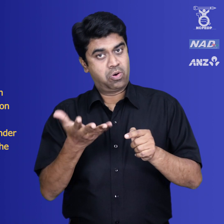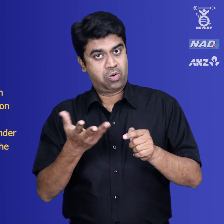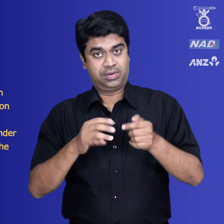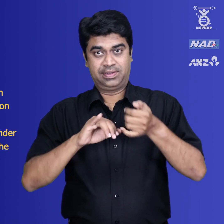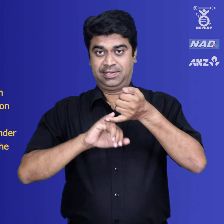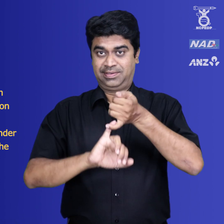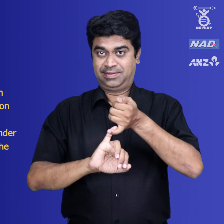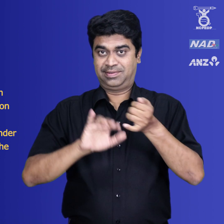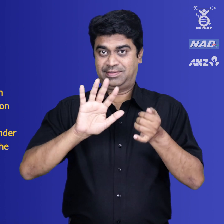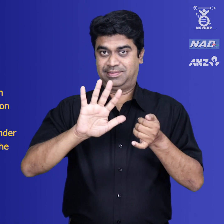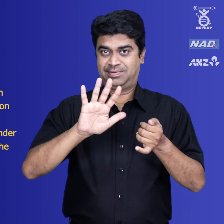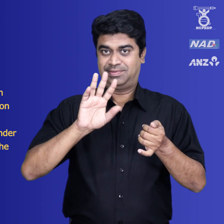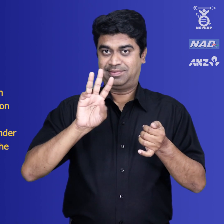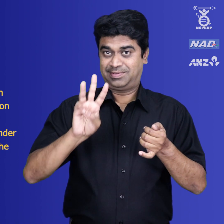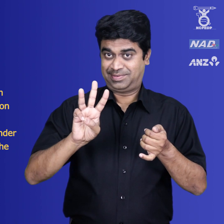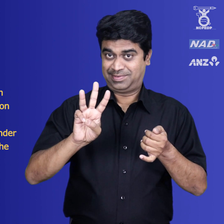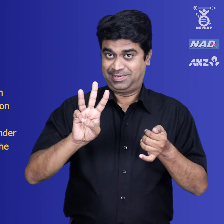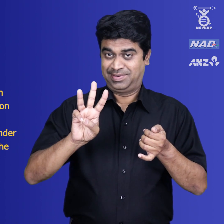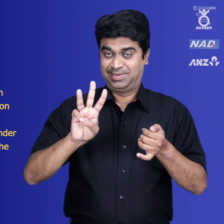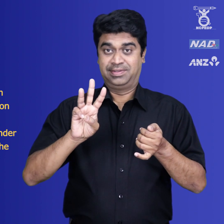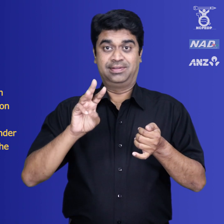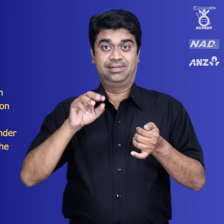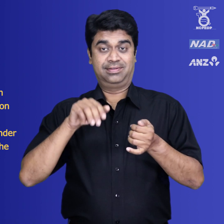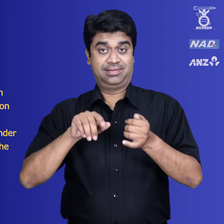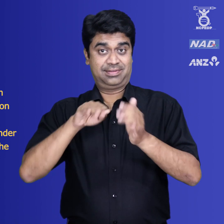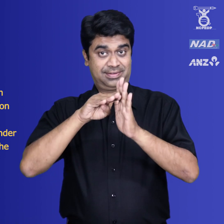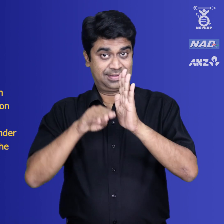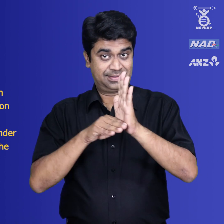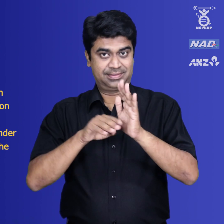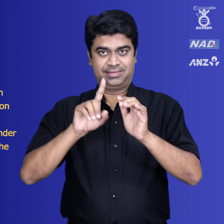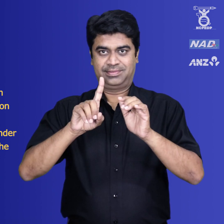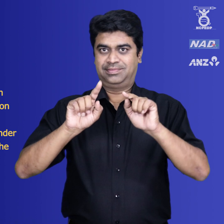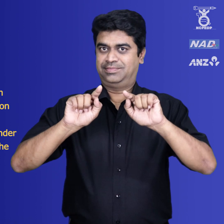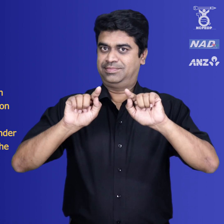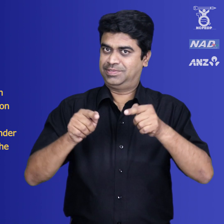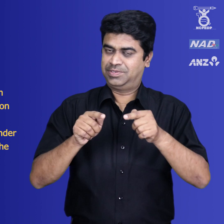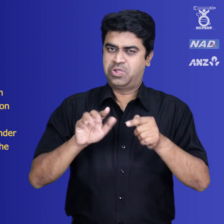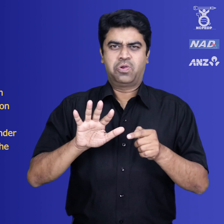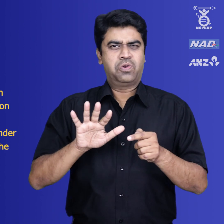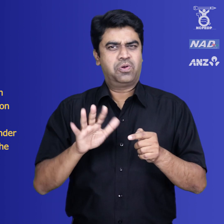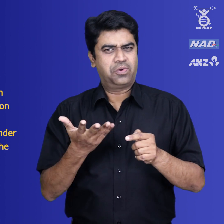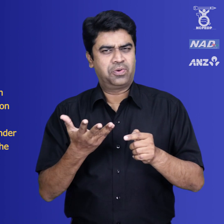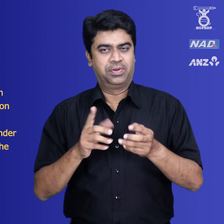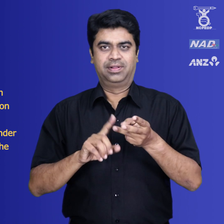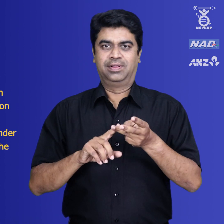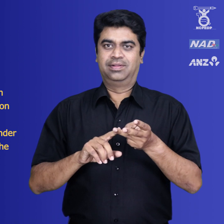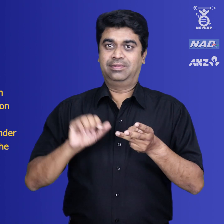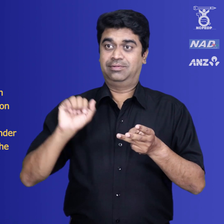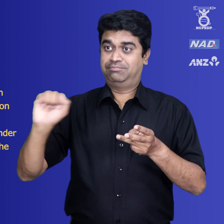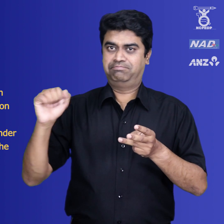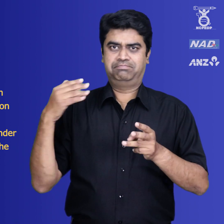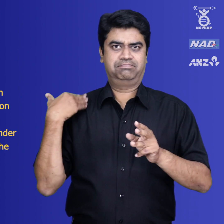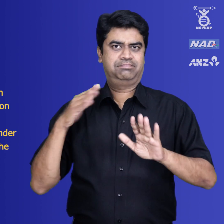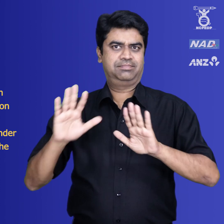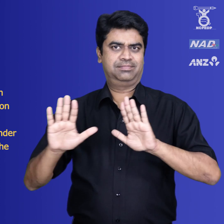section 14 or subsection 1 of section 53